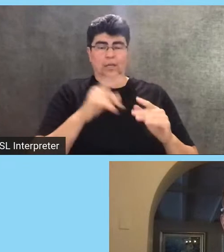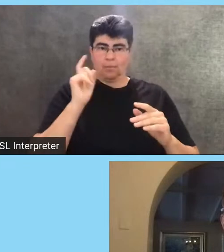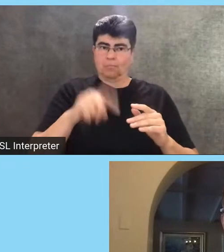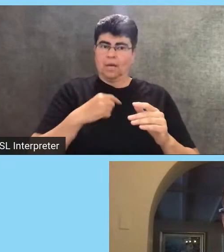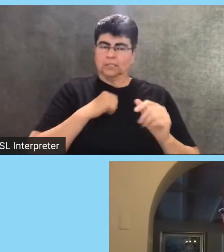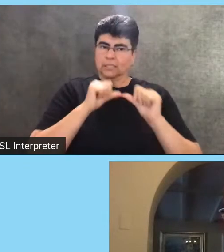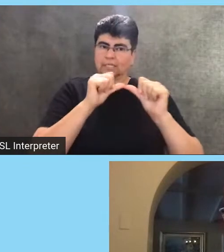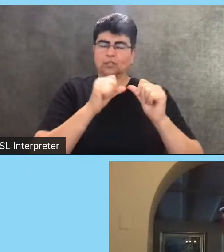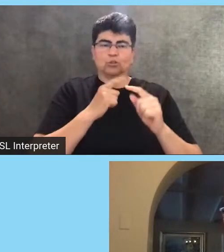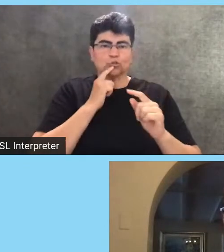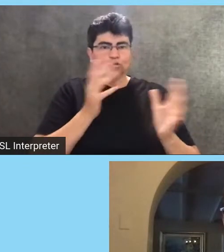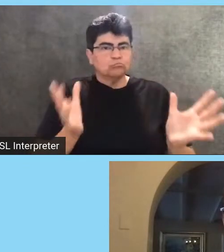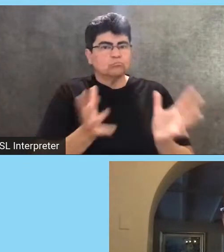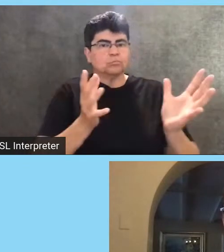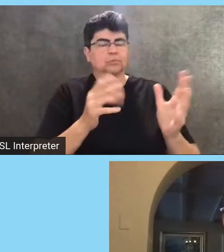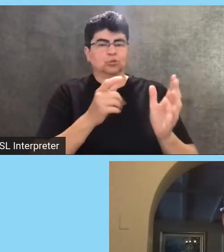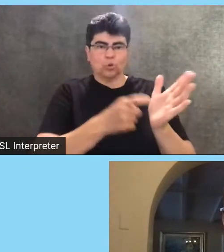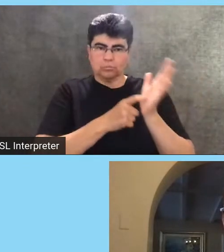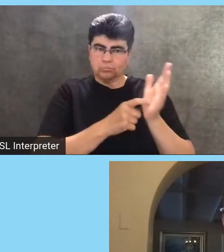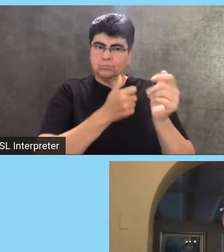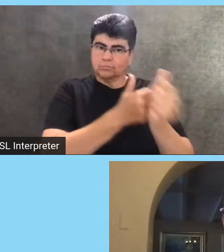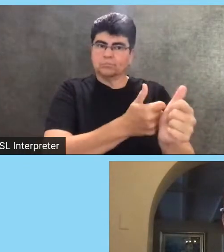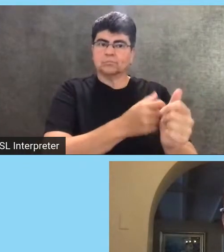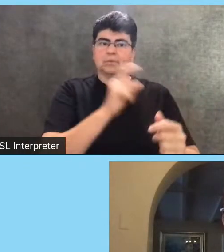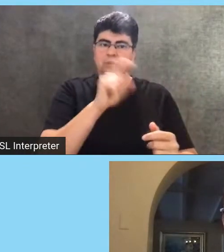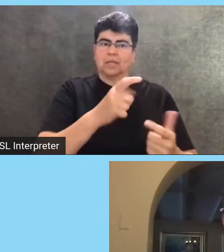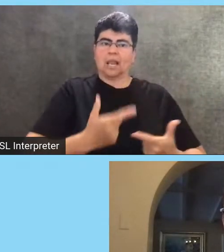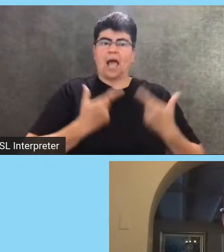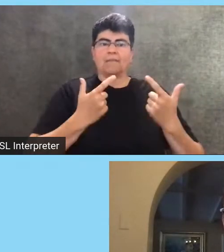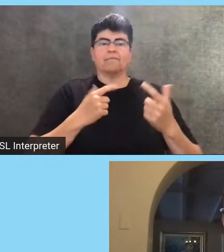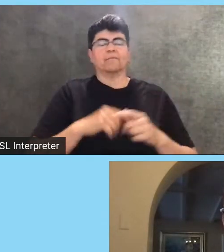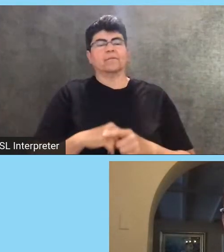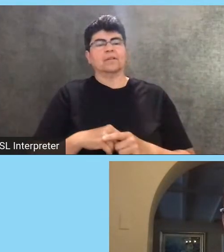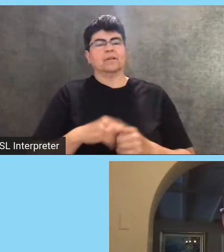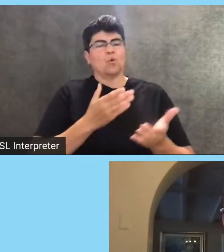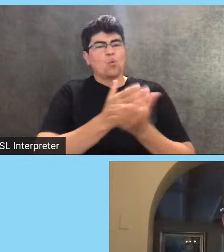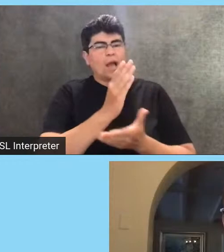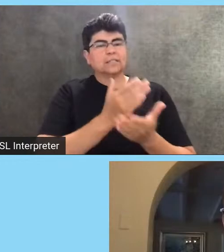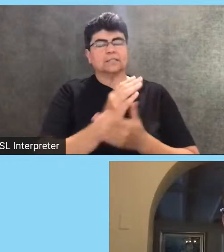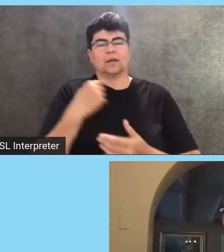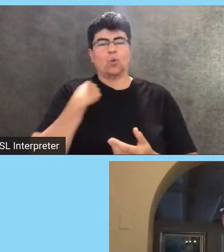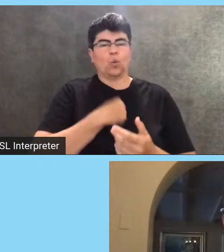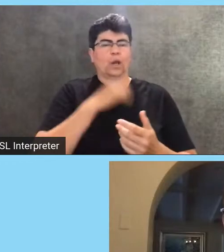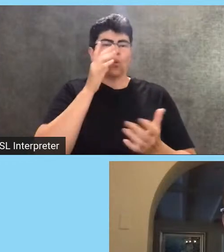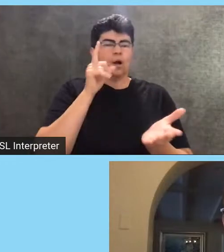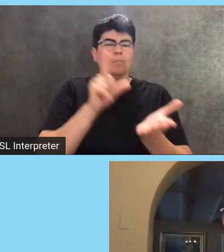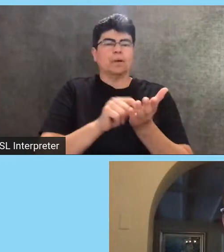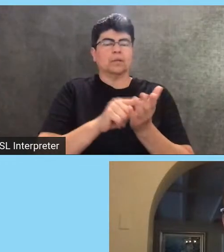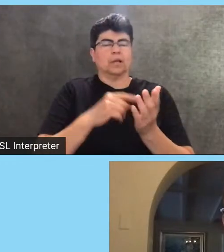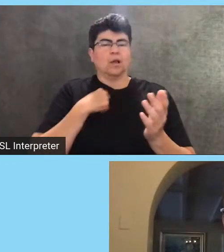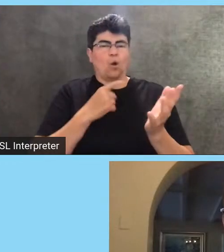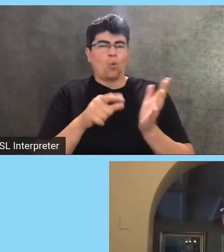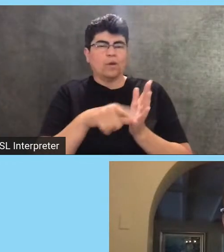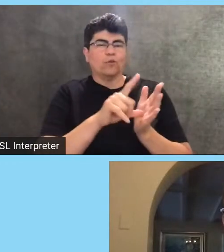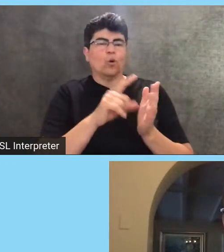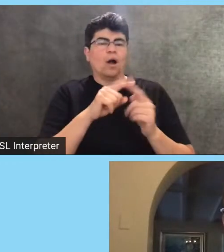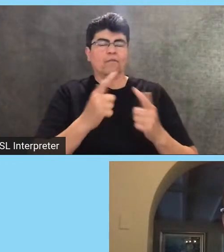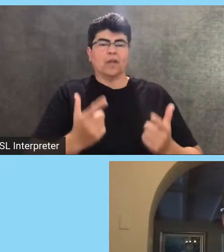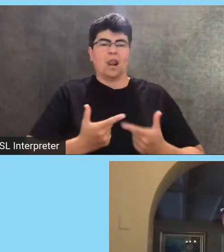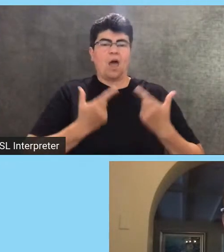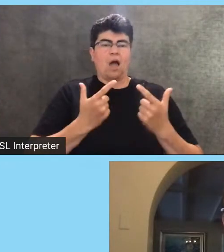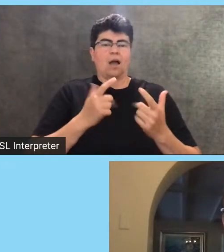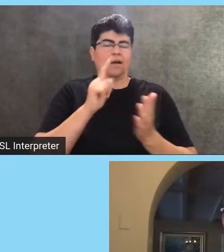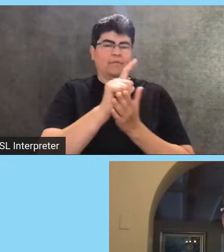their rights. We're going to be soon publishing a more sort of robust overview of the law of student protections in